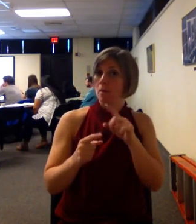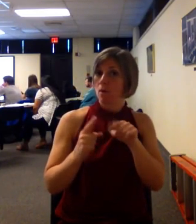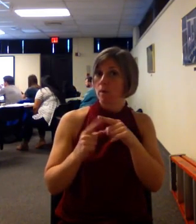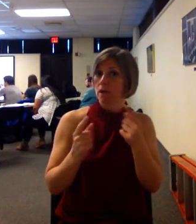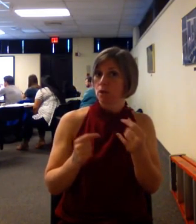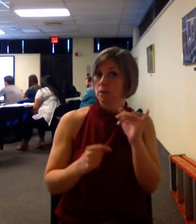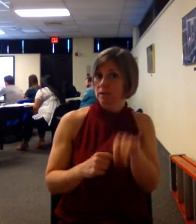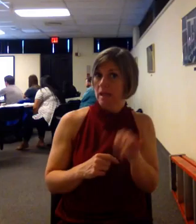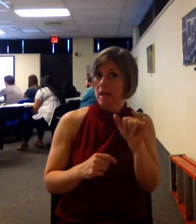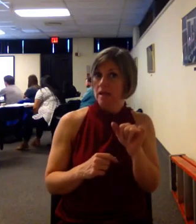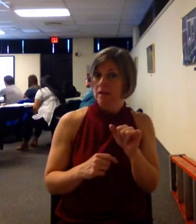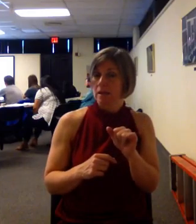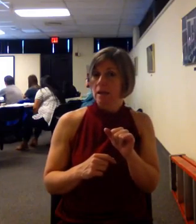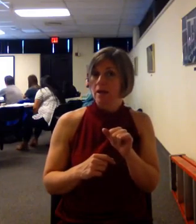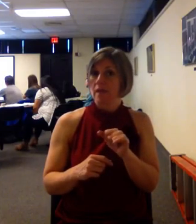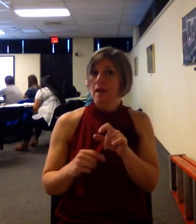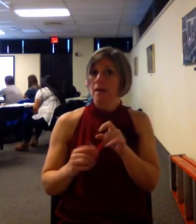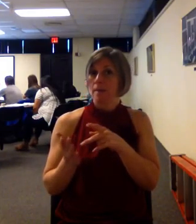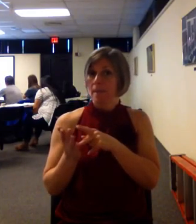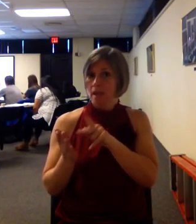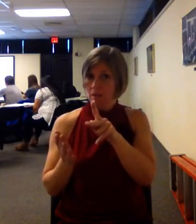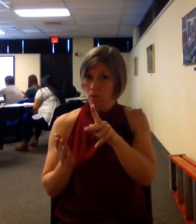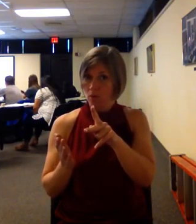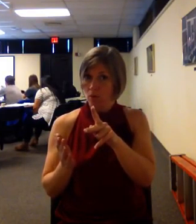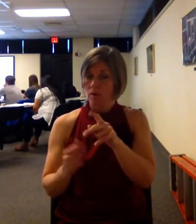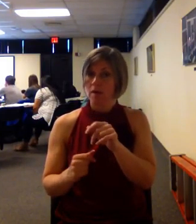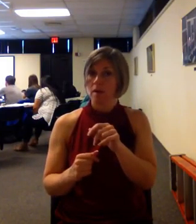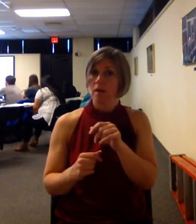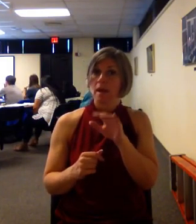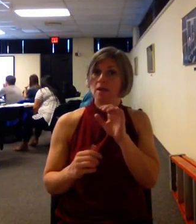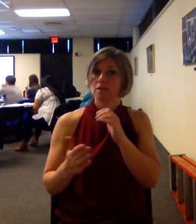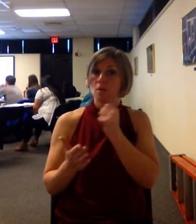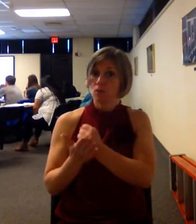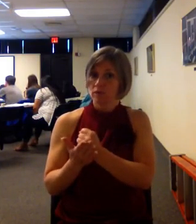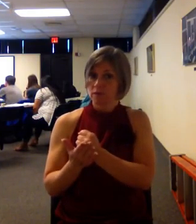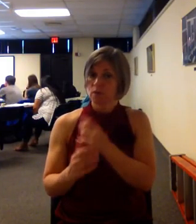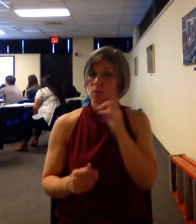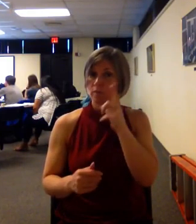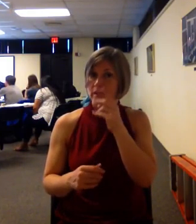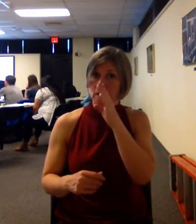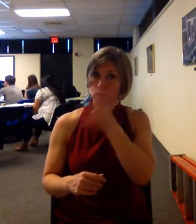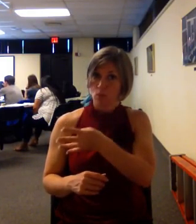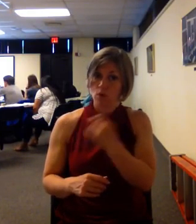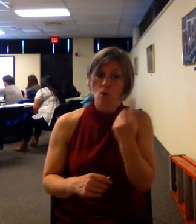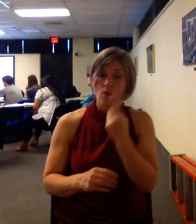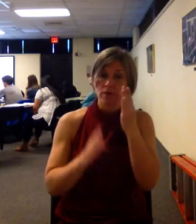accounts payable and accruals will be ignored, and you'll only be considering interest-bearing